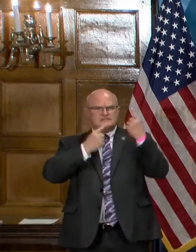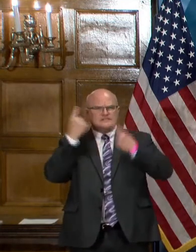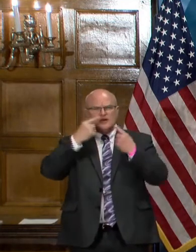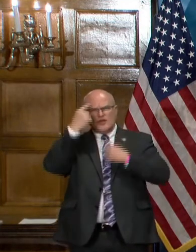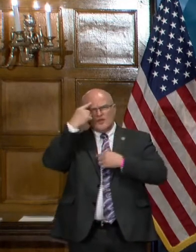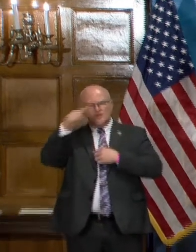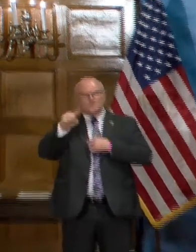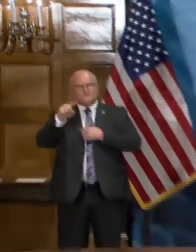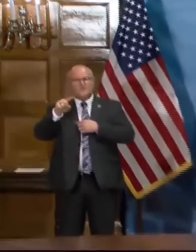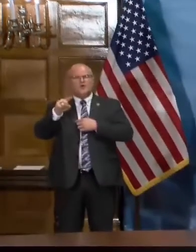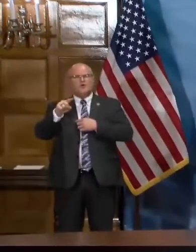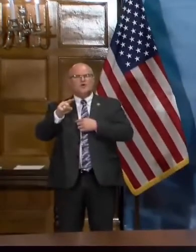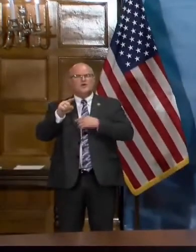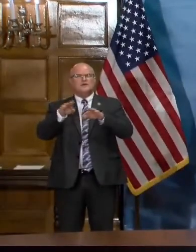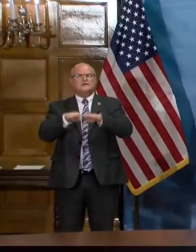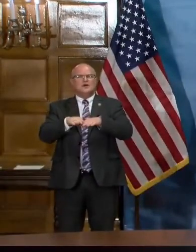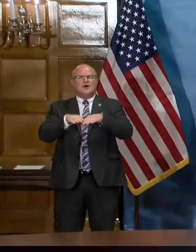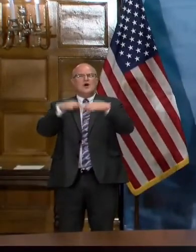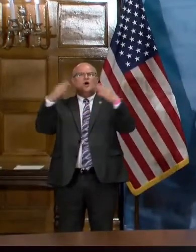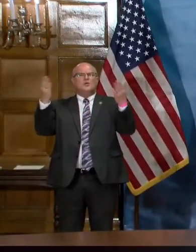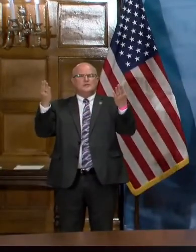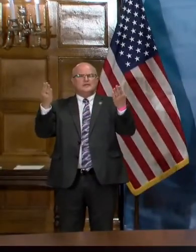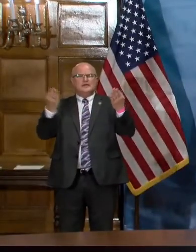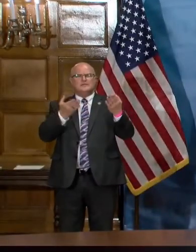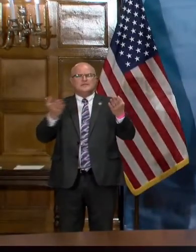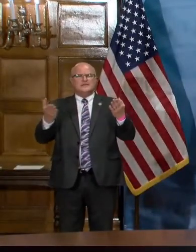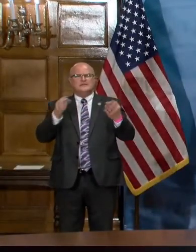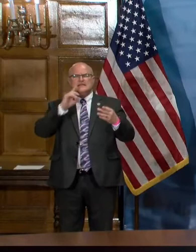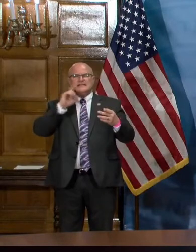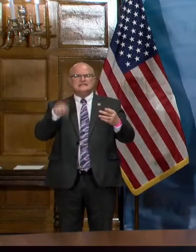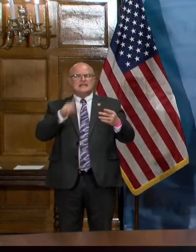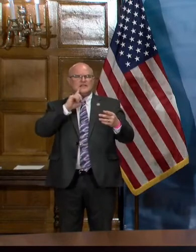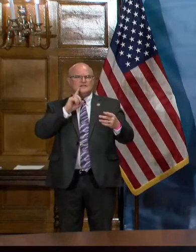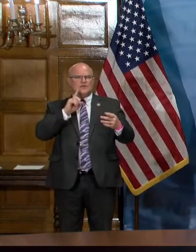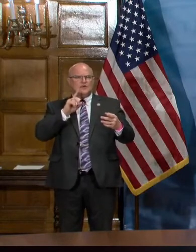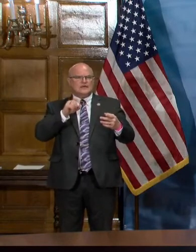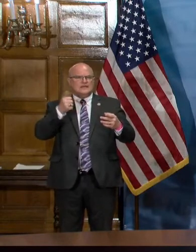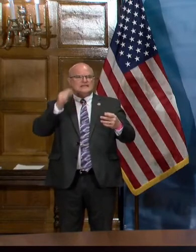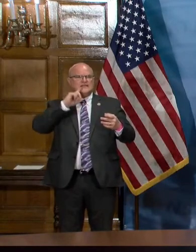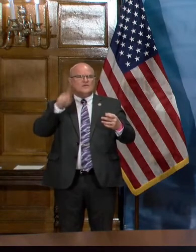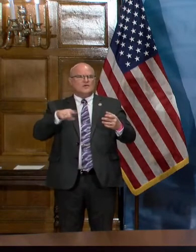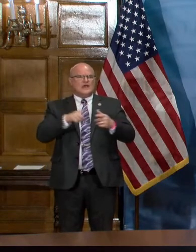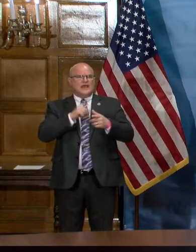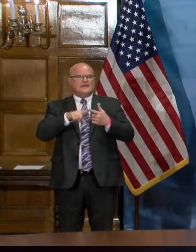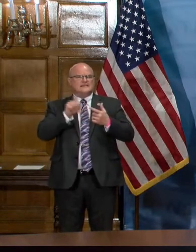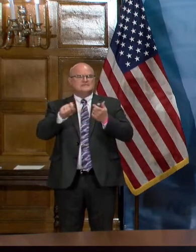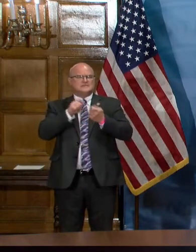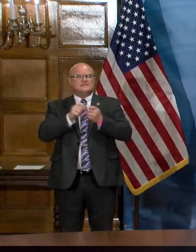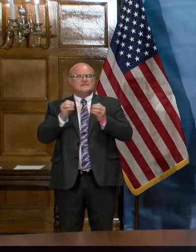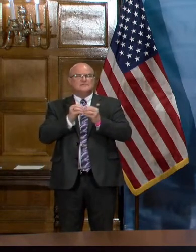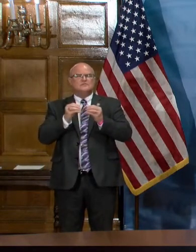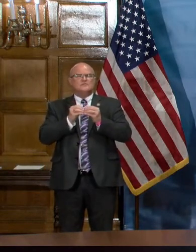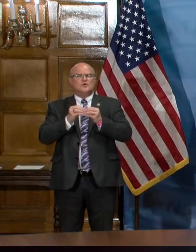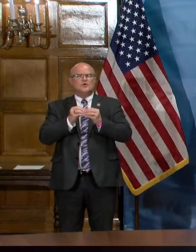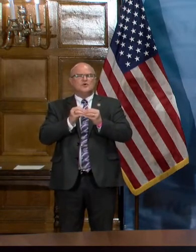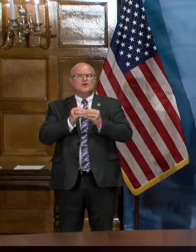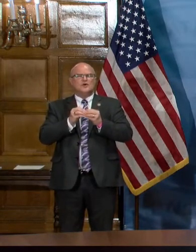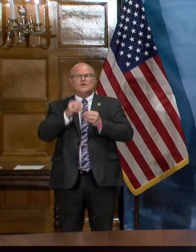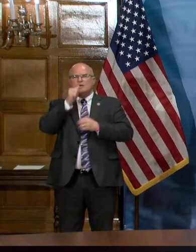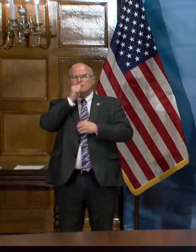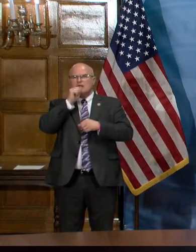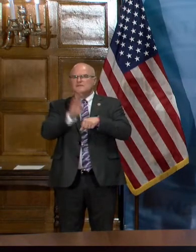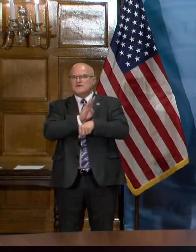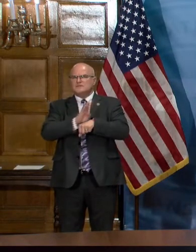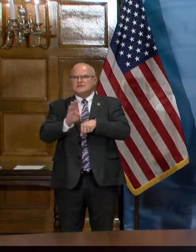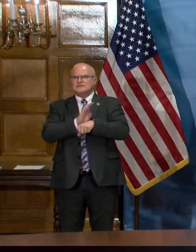for lifting restrictions imposed through the executive orders in general, and then specifically, for example, for private